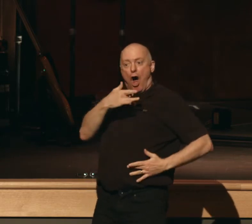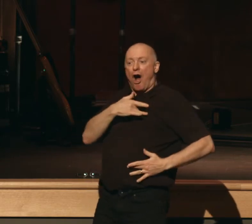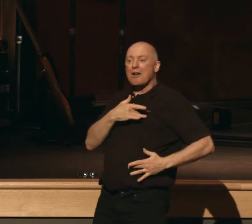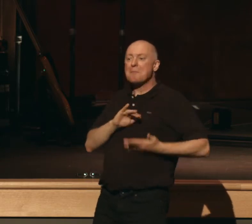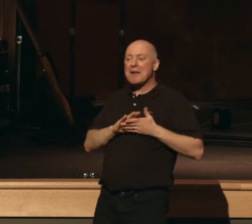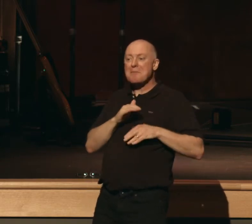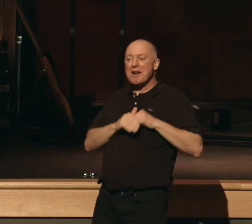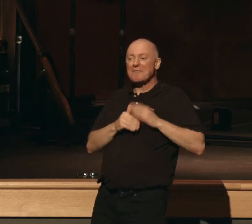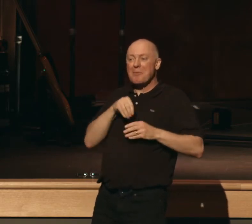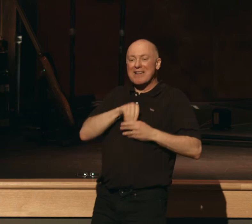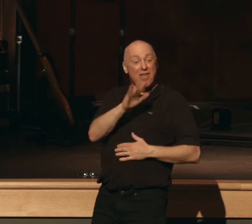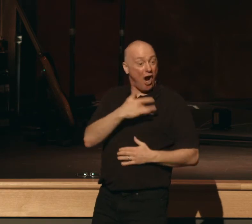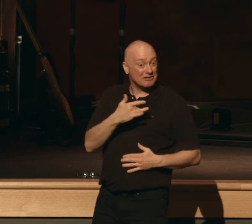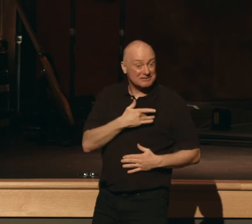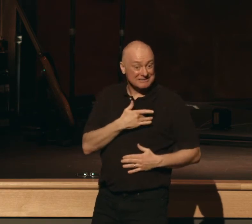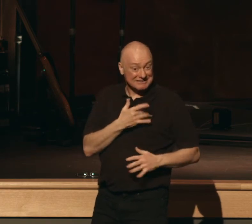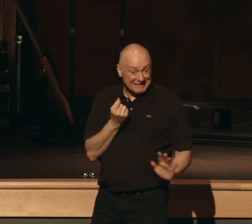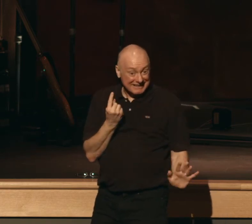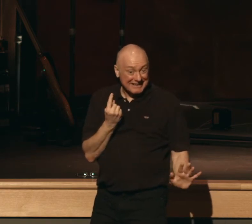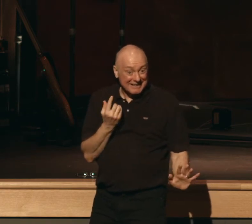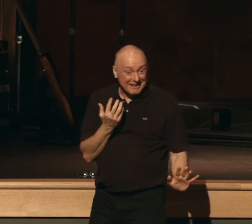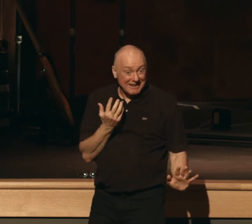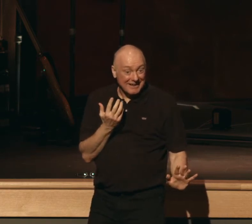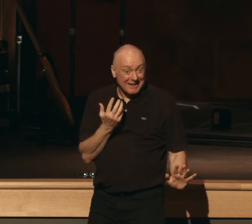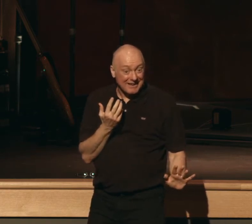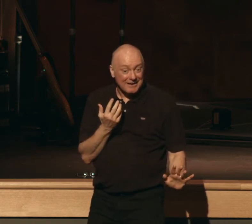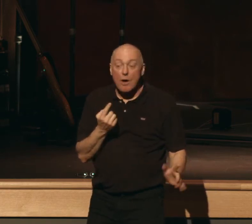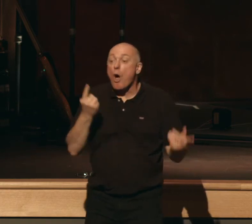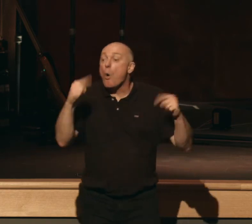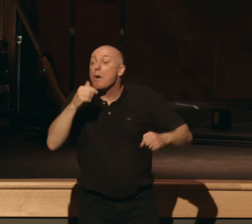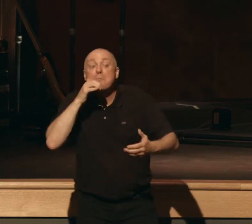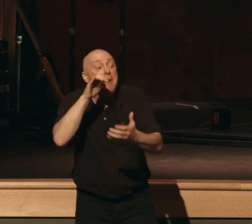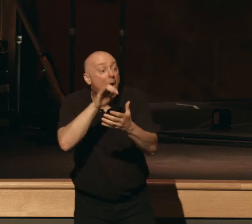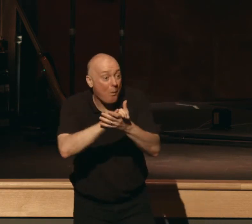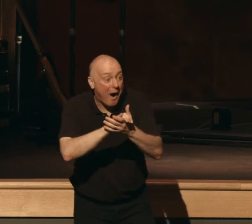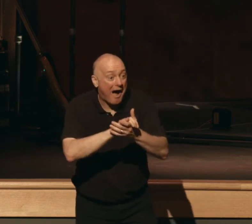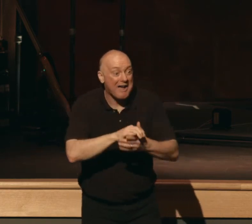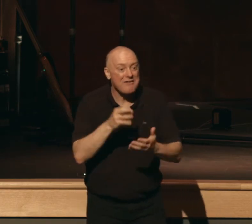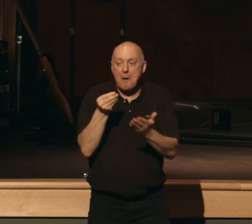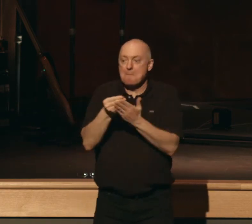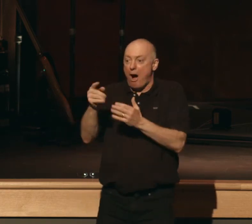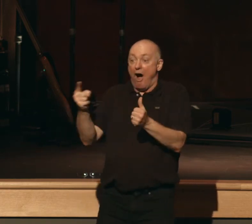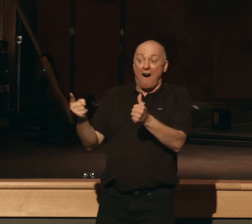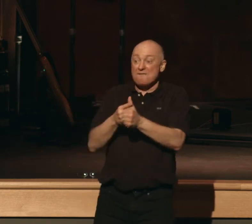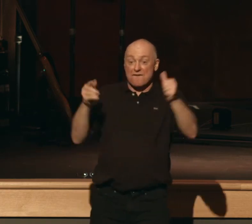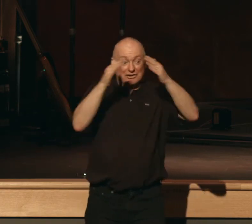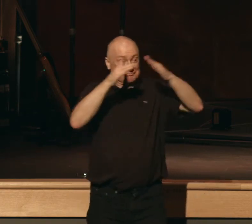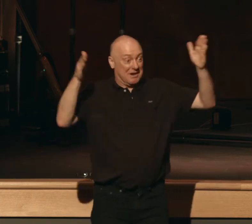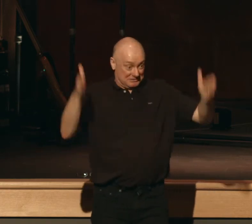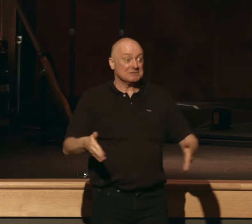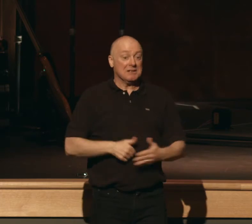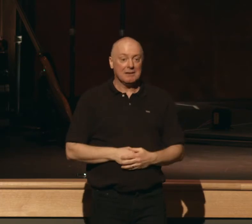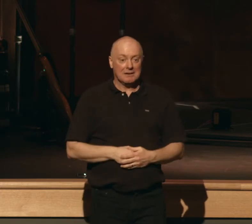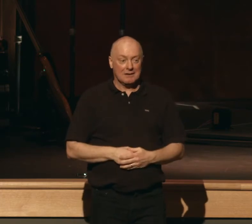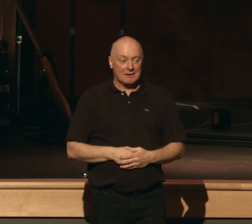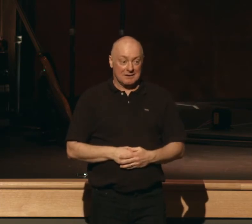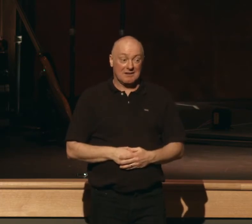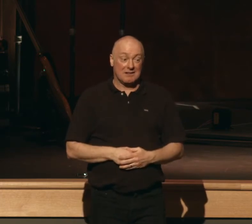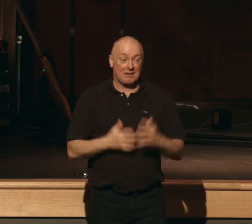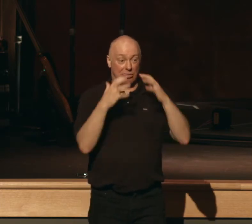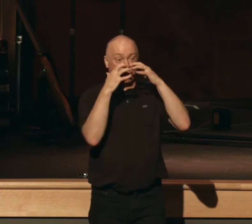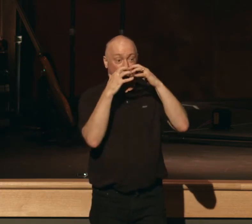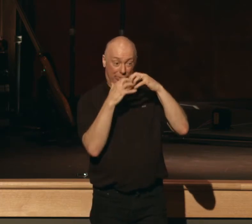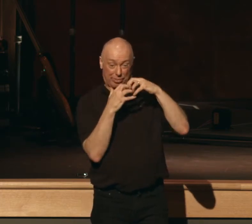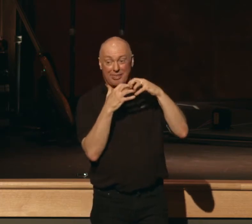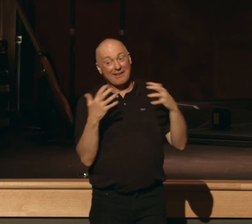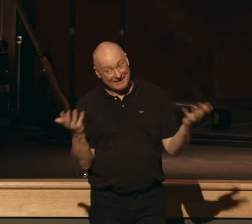in their hearts. Now, when my wife, Natasha, and I bought our first home, it was in rough shape,